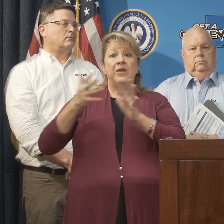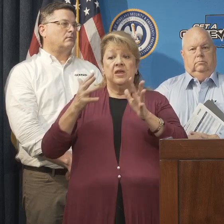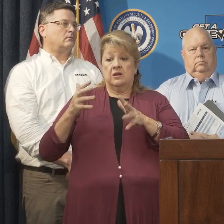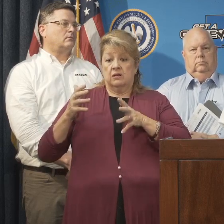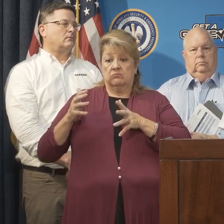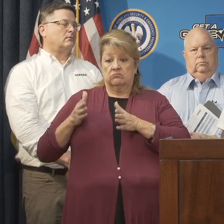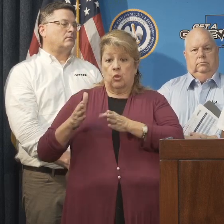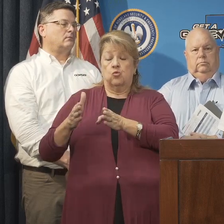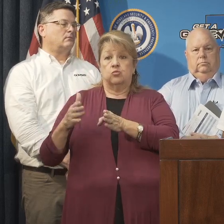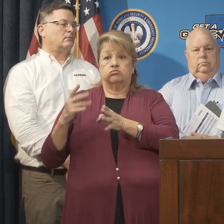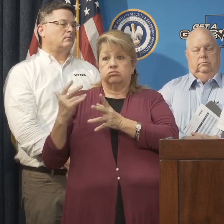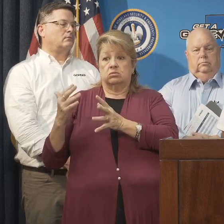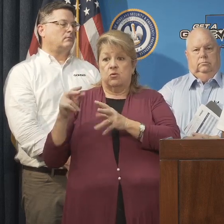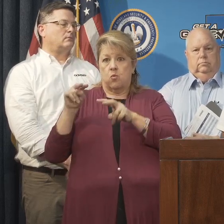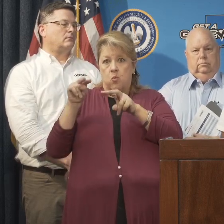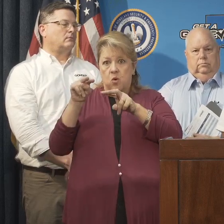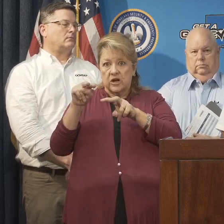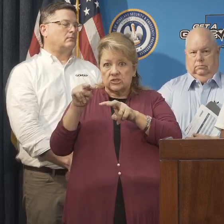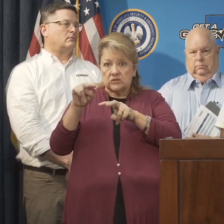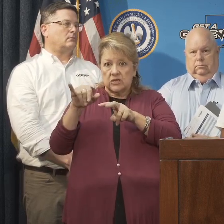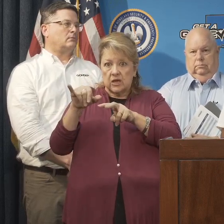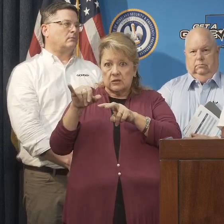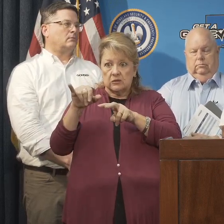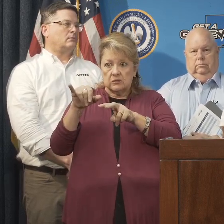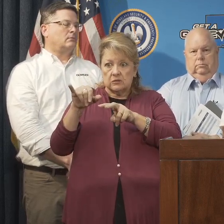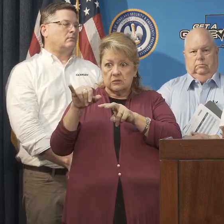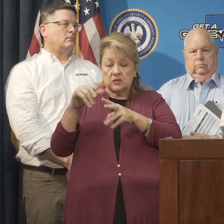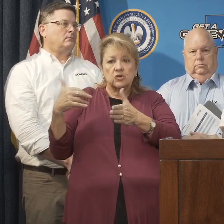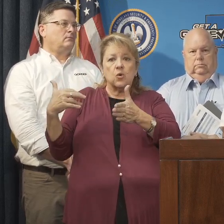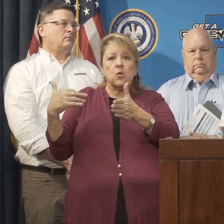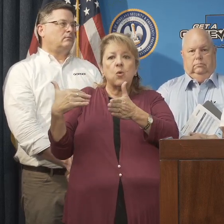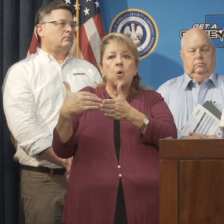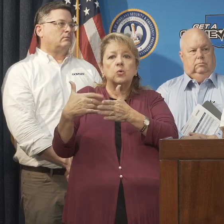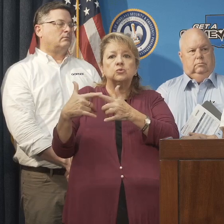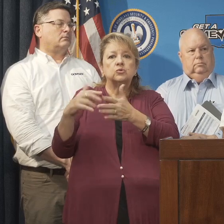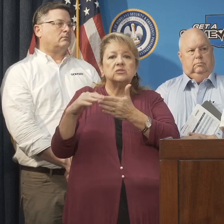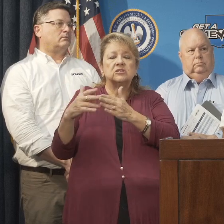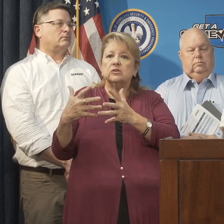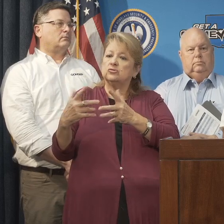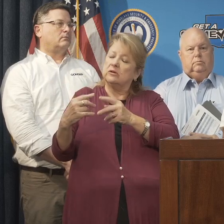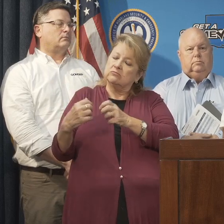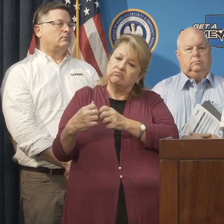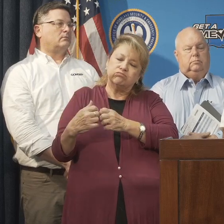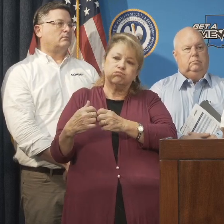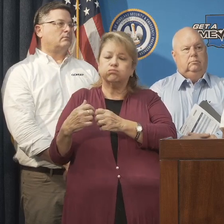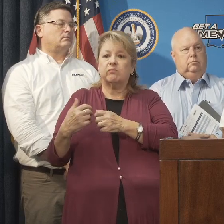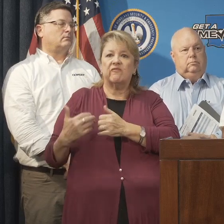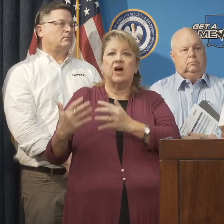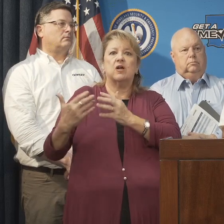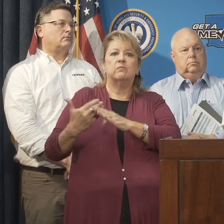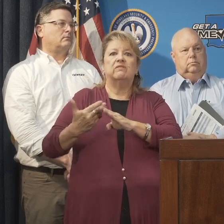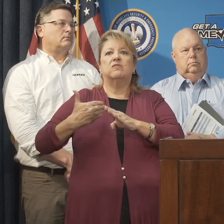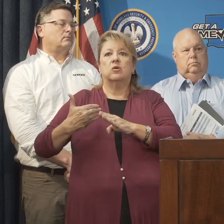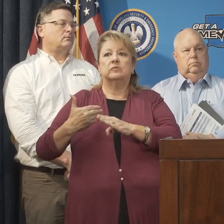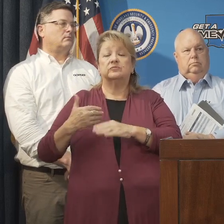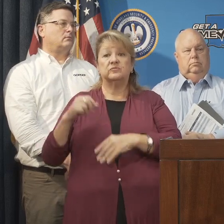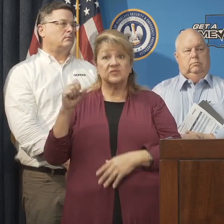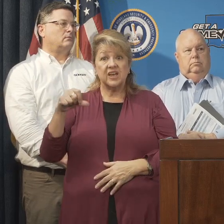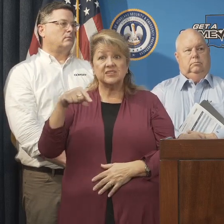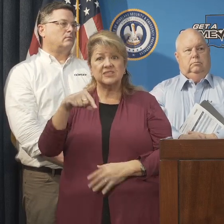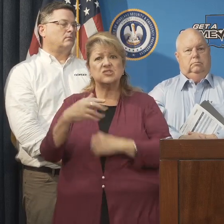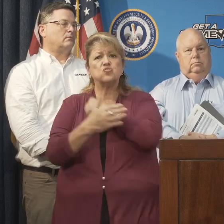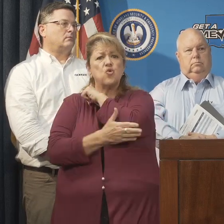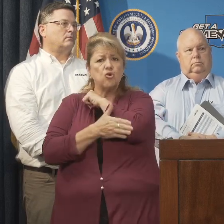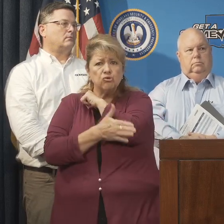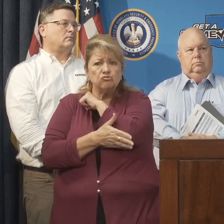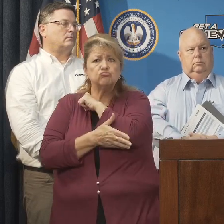to watch very carefully. So as a point I tried to make with the national media earlier this week is, yeah, this is a rural area.